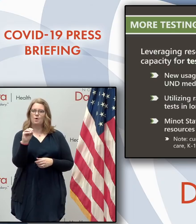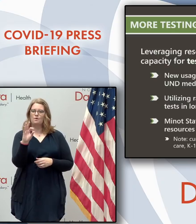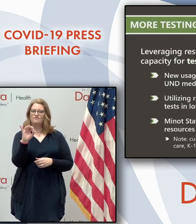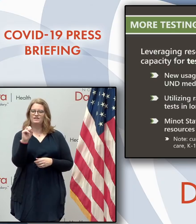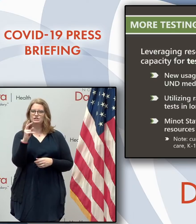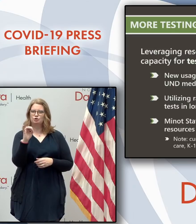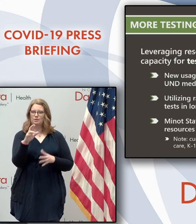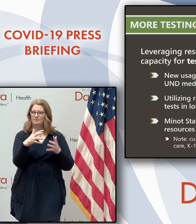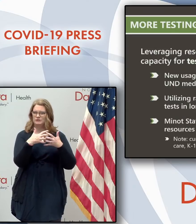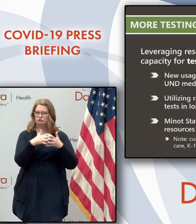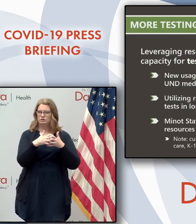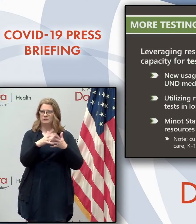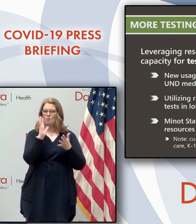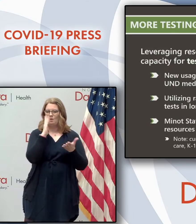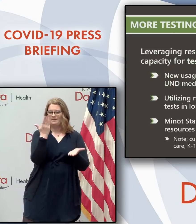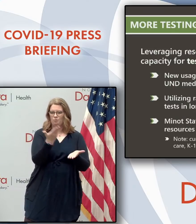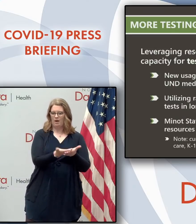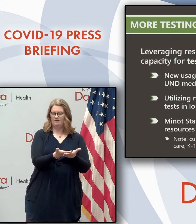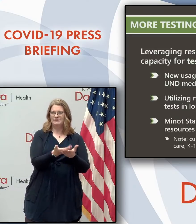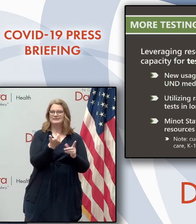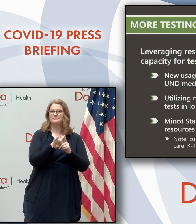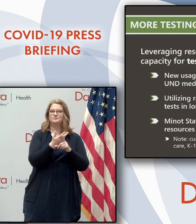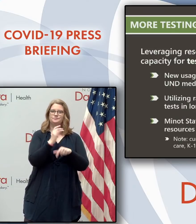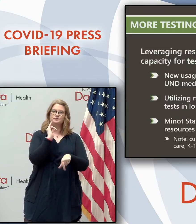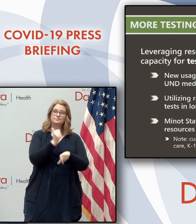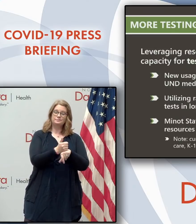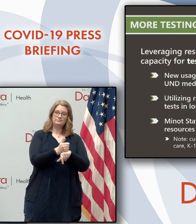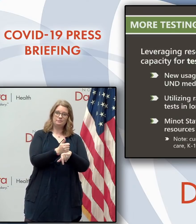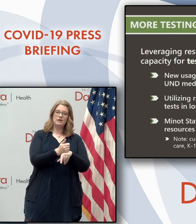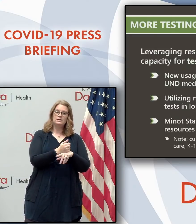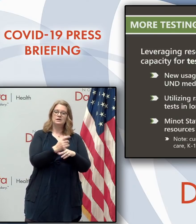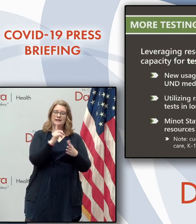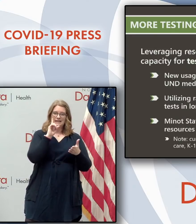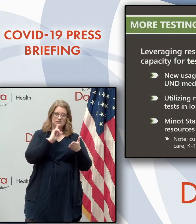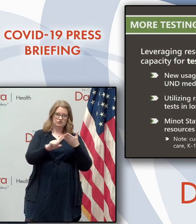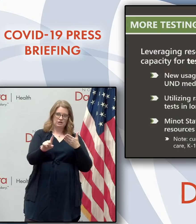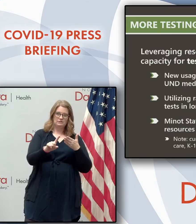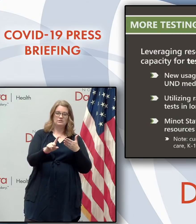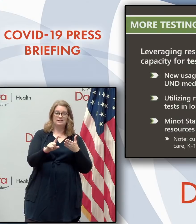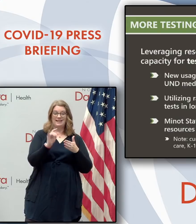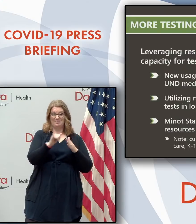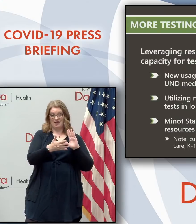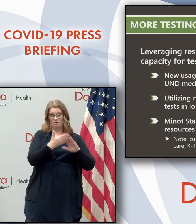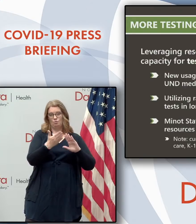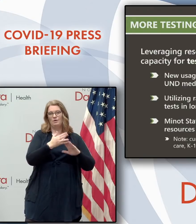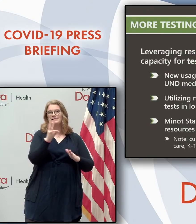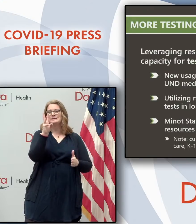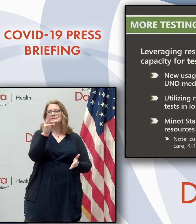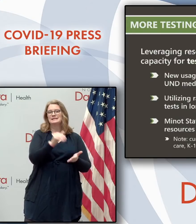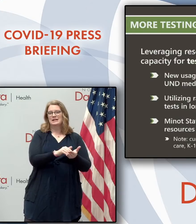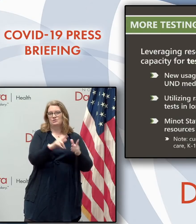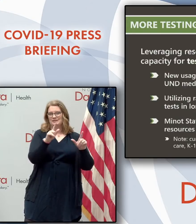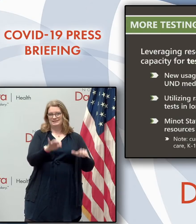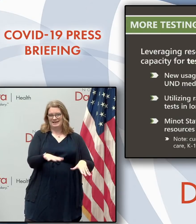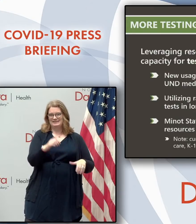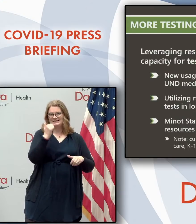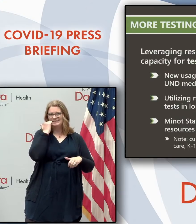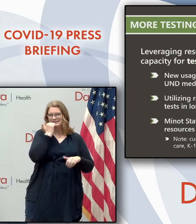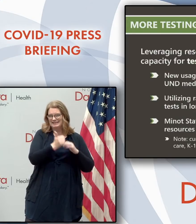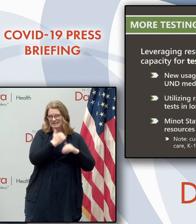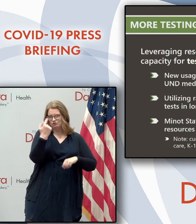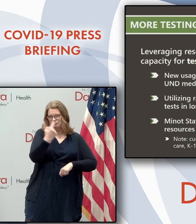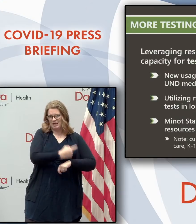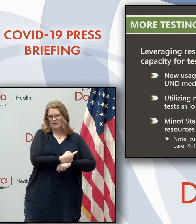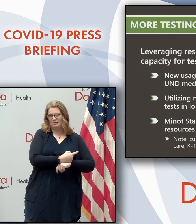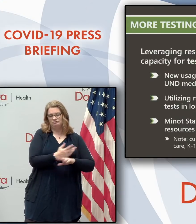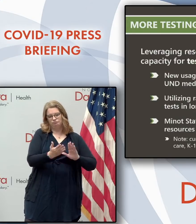the state that's going to be set up and validated soon, and that's going to be able to do 6,000 tests a day on one machine continuously